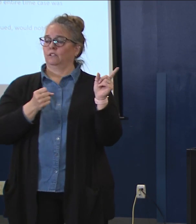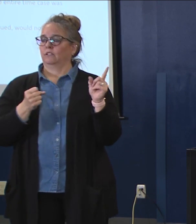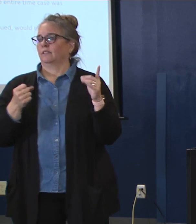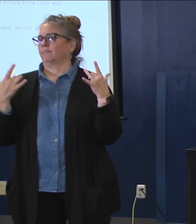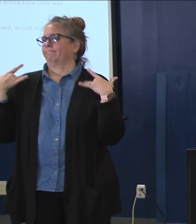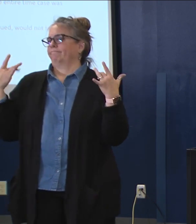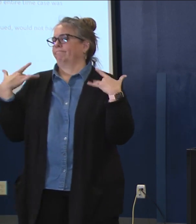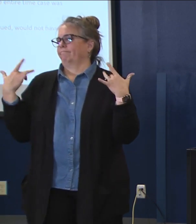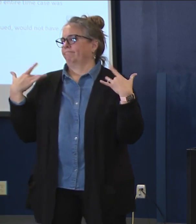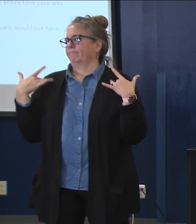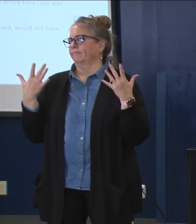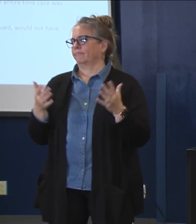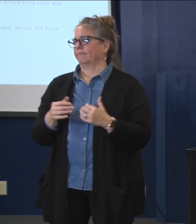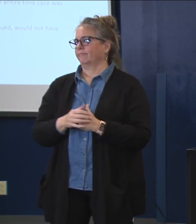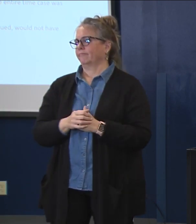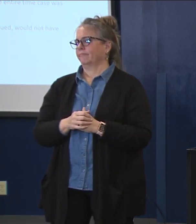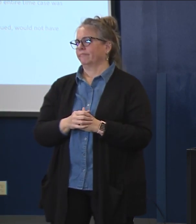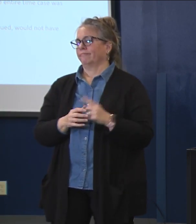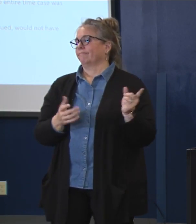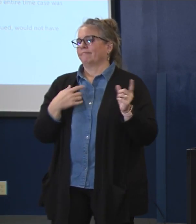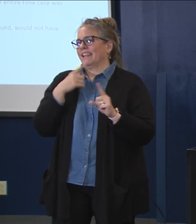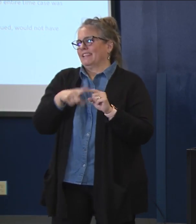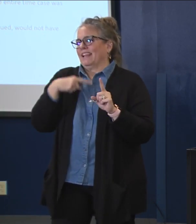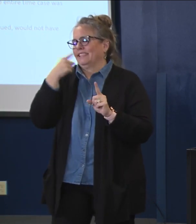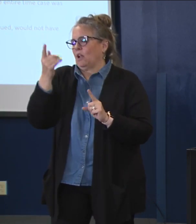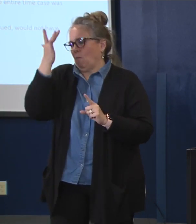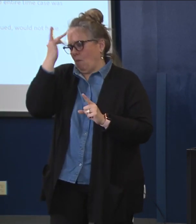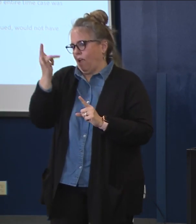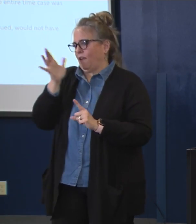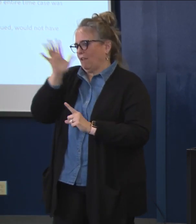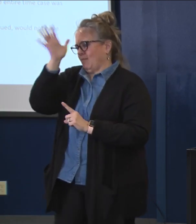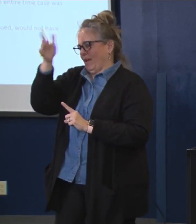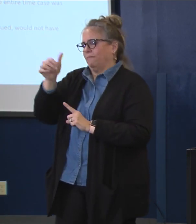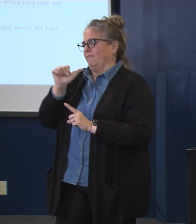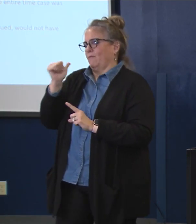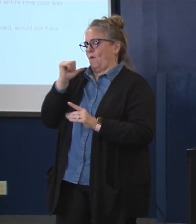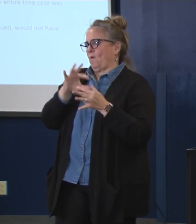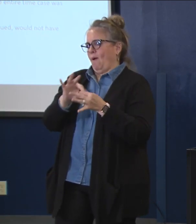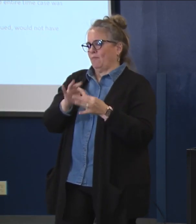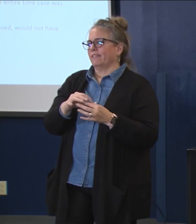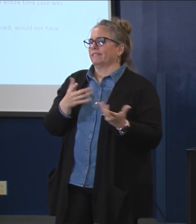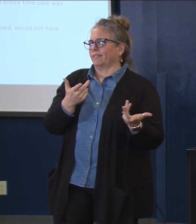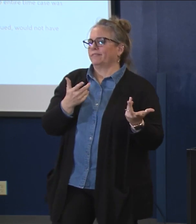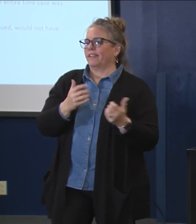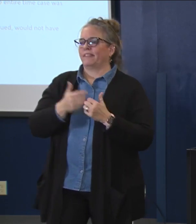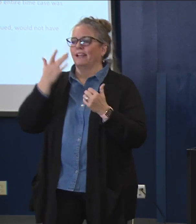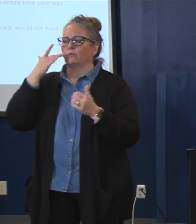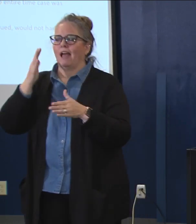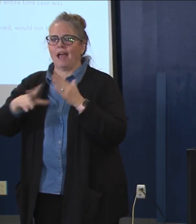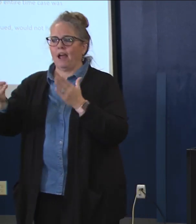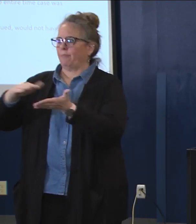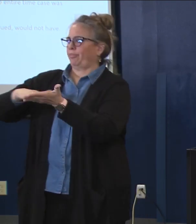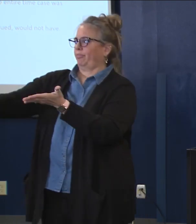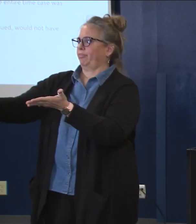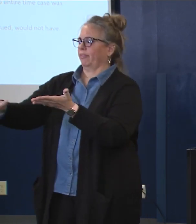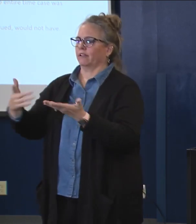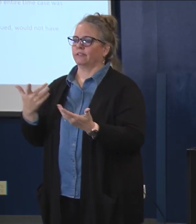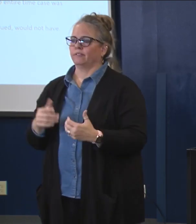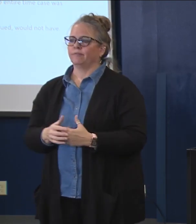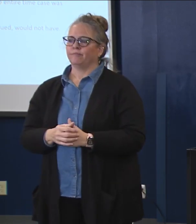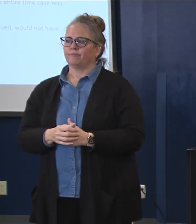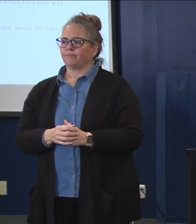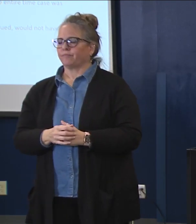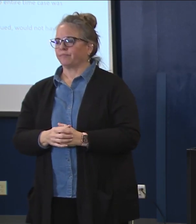of that case. But this office absolutely prosecuted it. We prosecuted it until we couldn't prosecute it any longer, and it would not